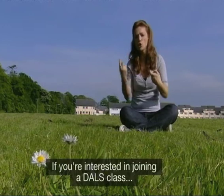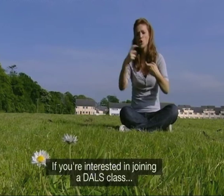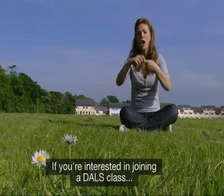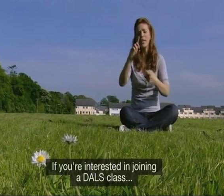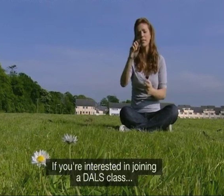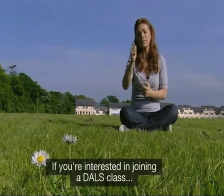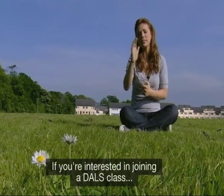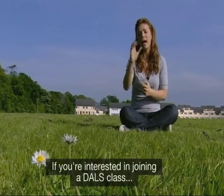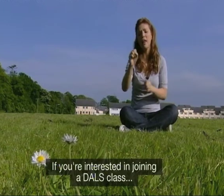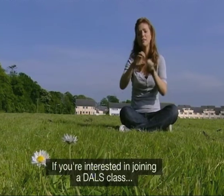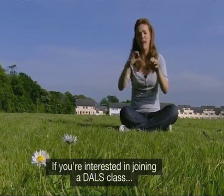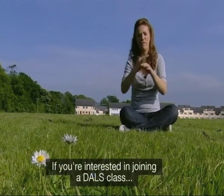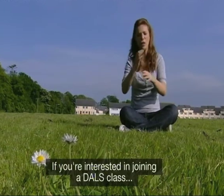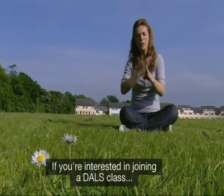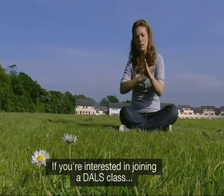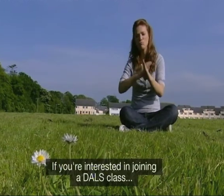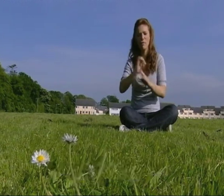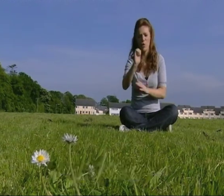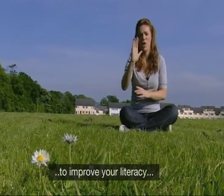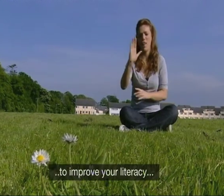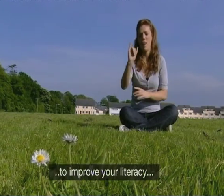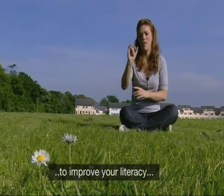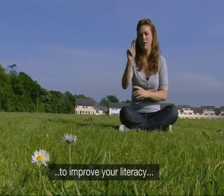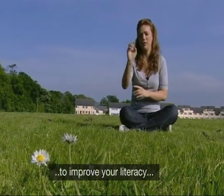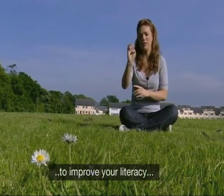If you're interested in joining a DALS class to improve your literacy,